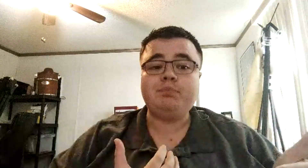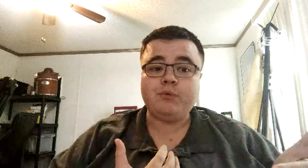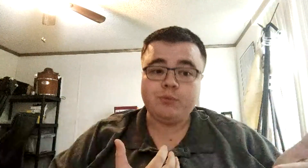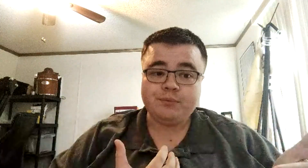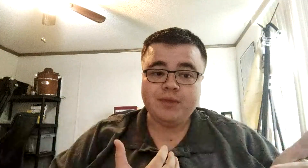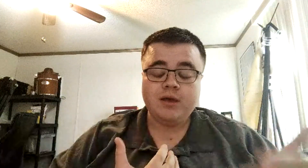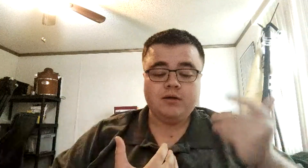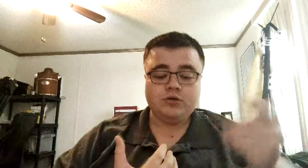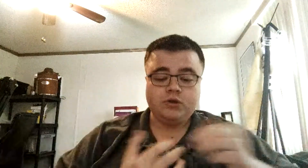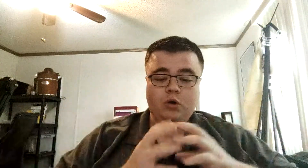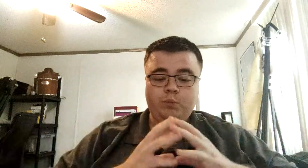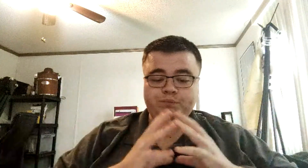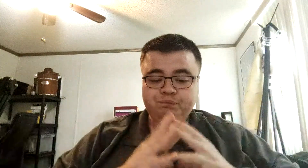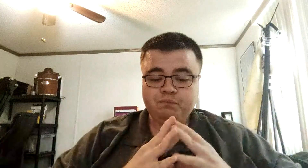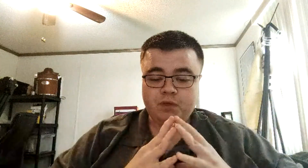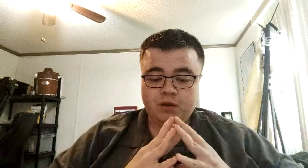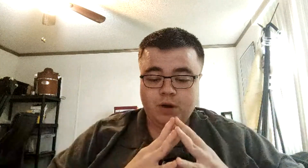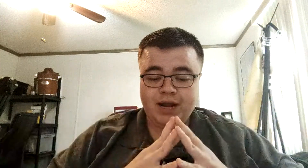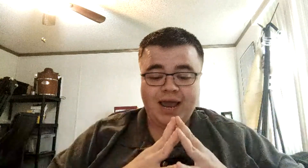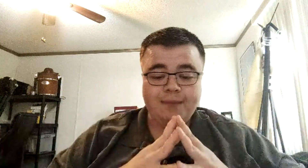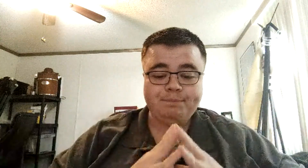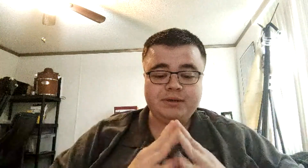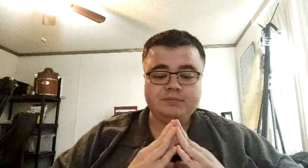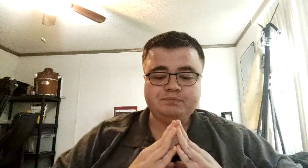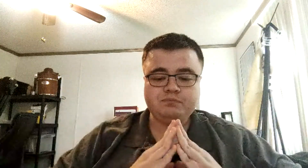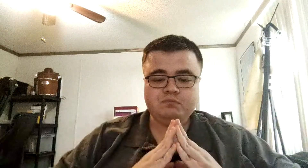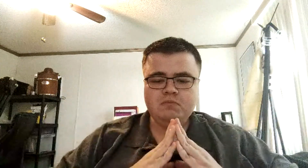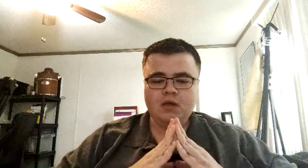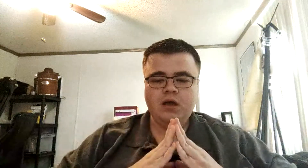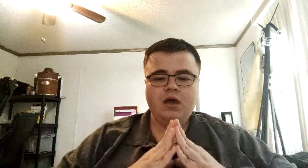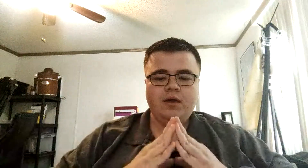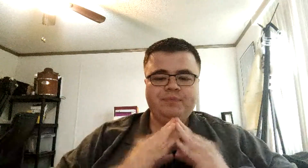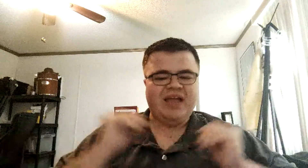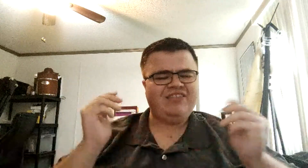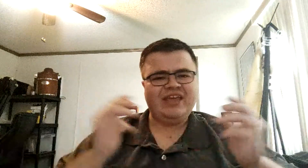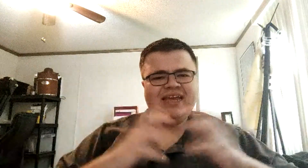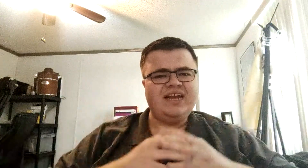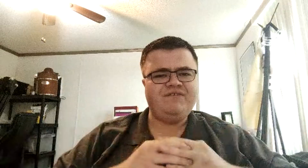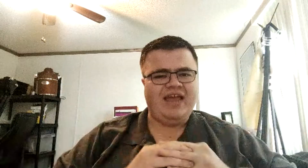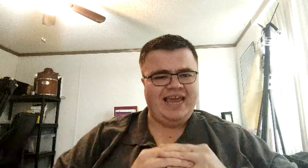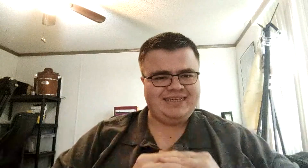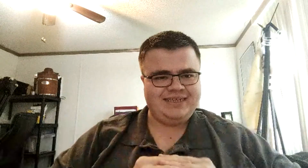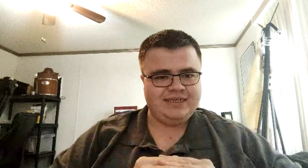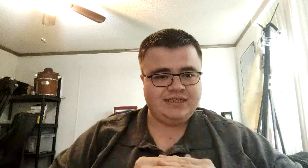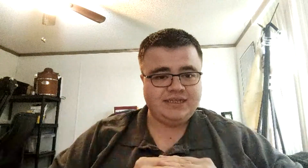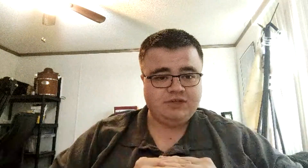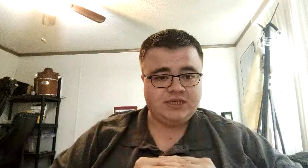principal. So what happened at the end of